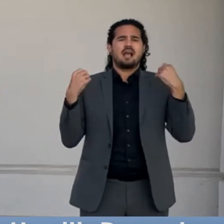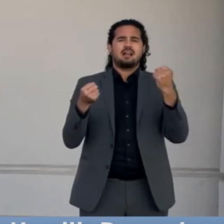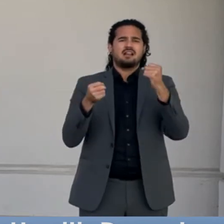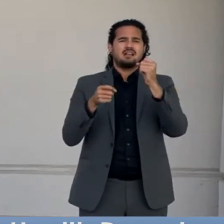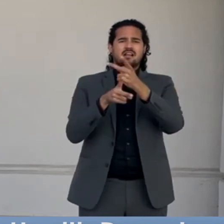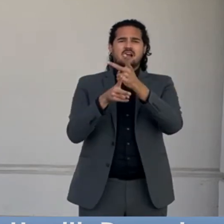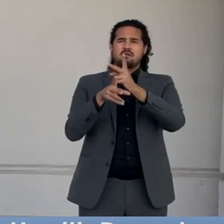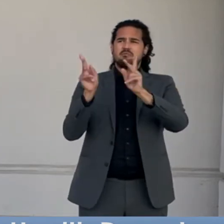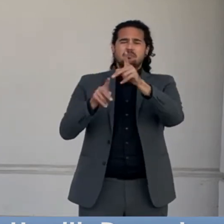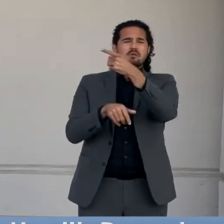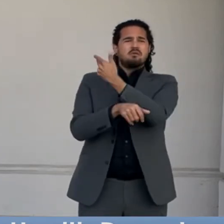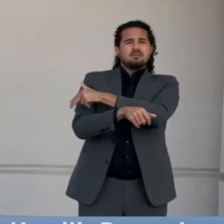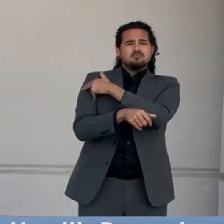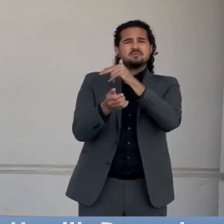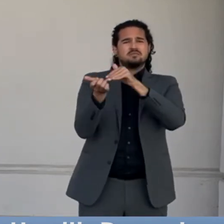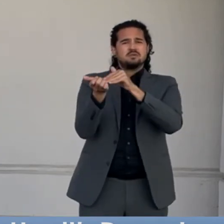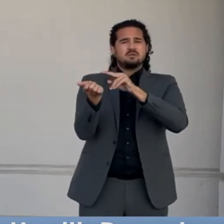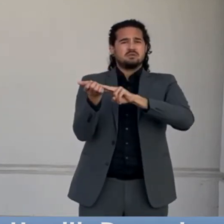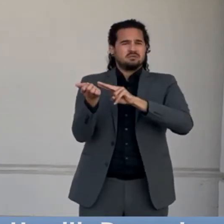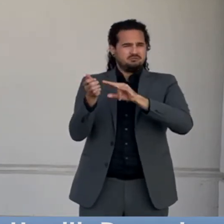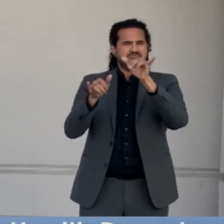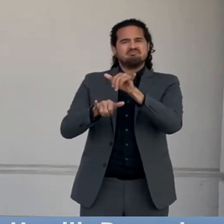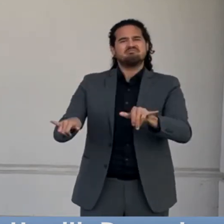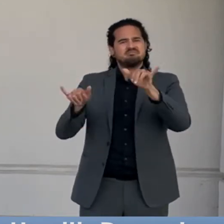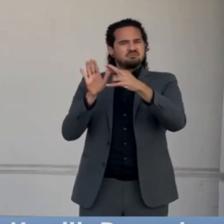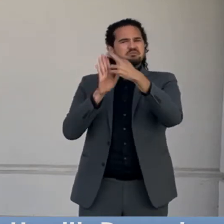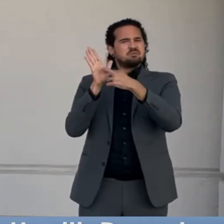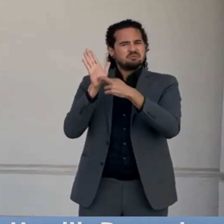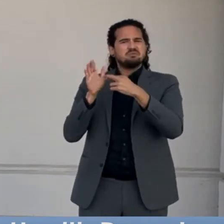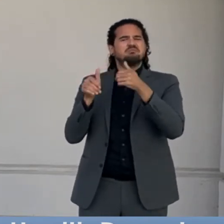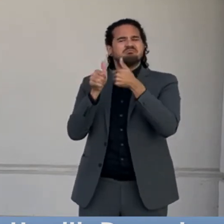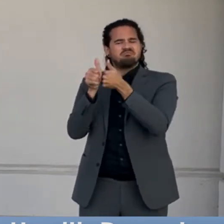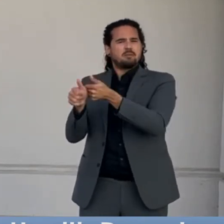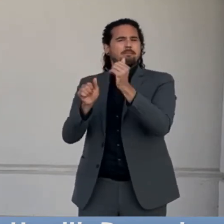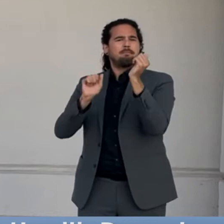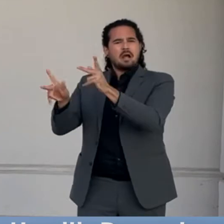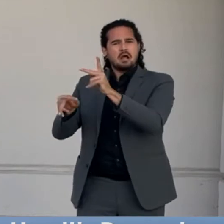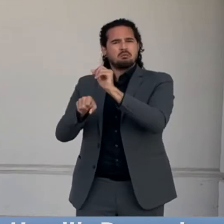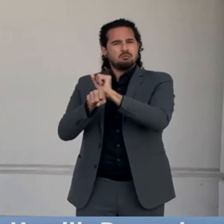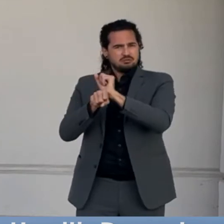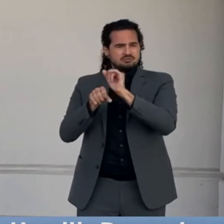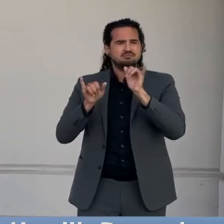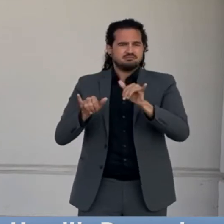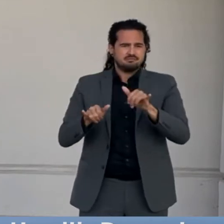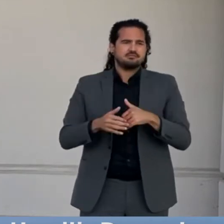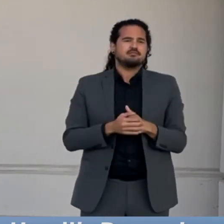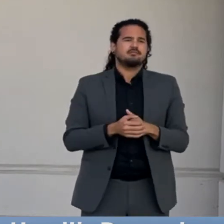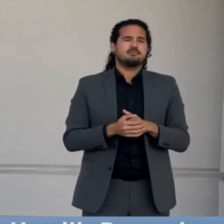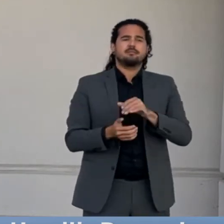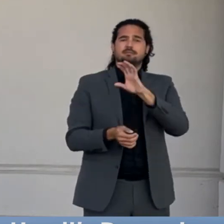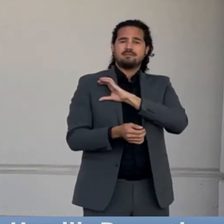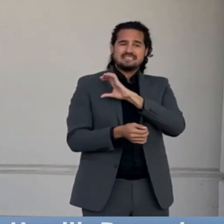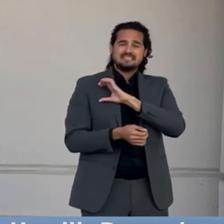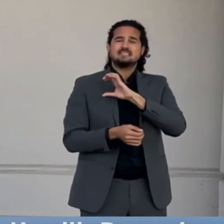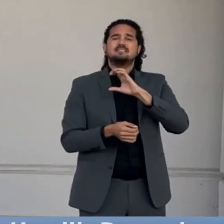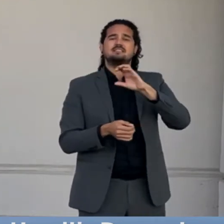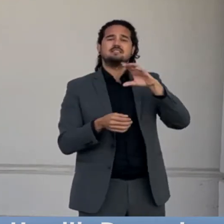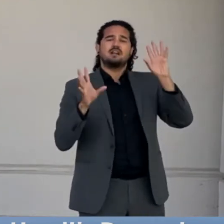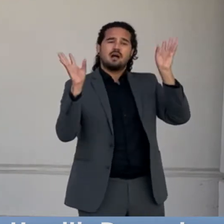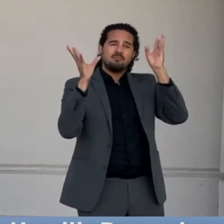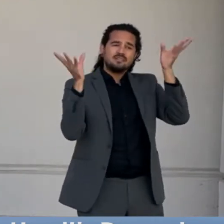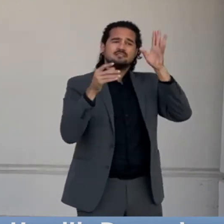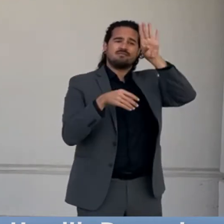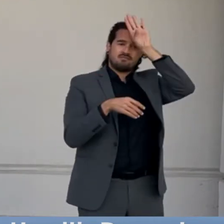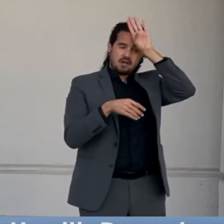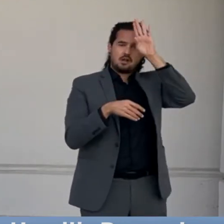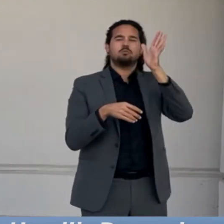additional guidance for healthcare workers and first responders will be forthcoming. Right now, we're in a critical phase of our response to the pandemic,